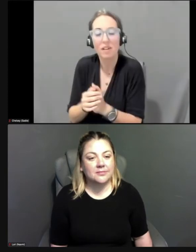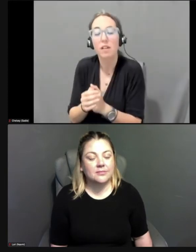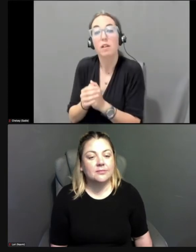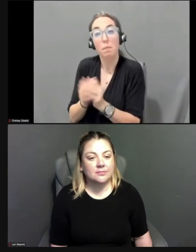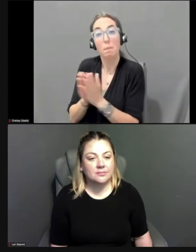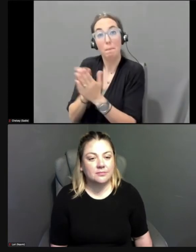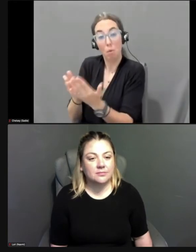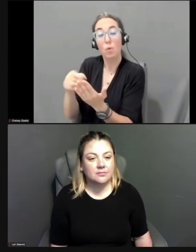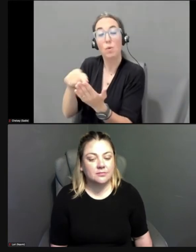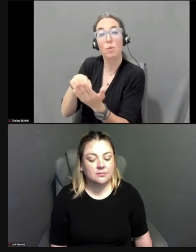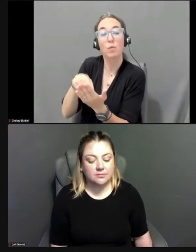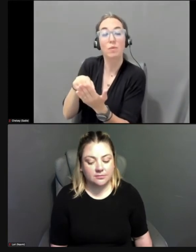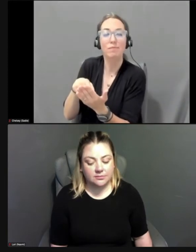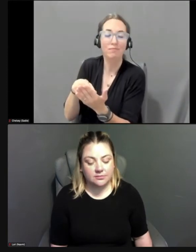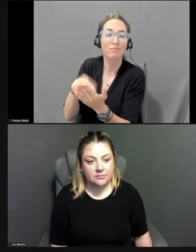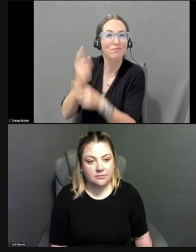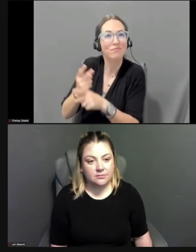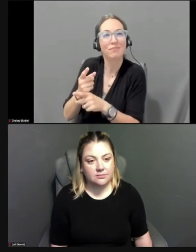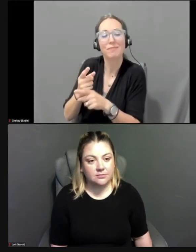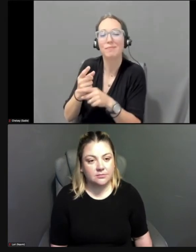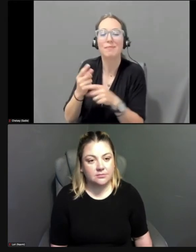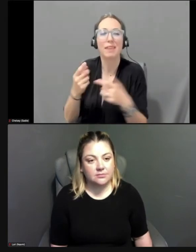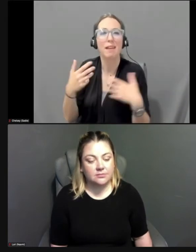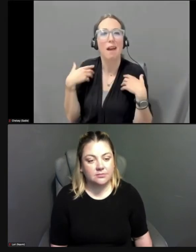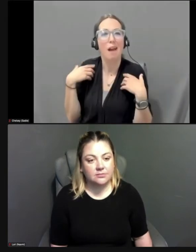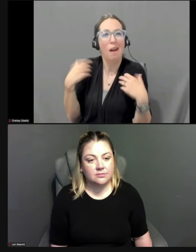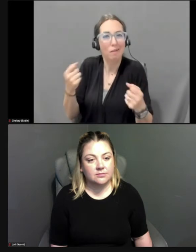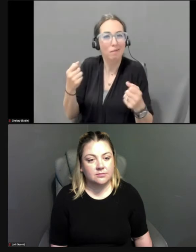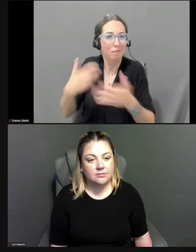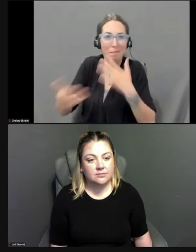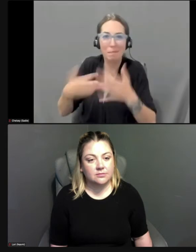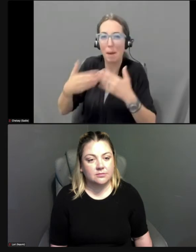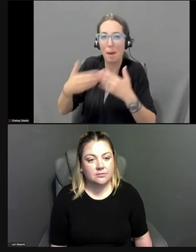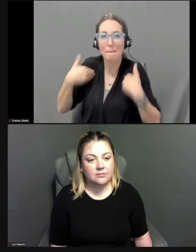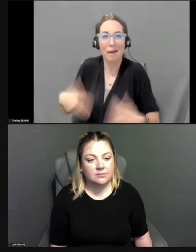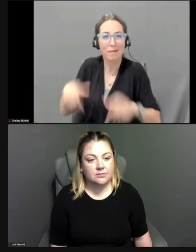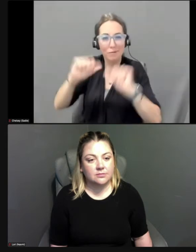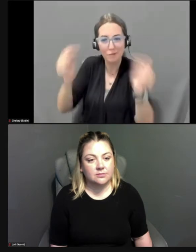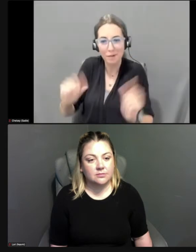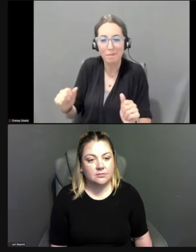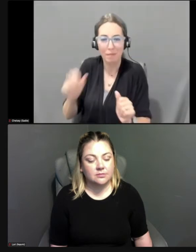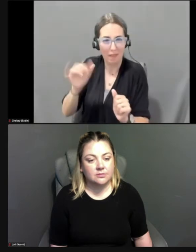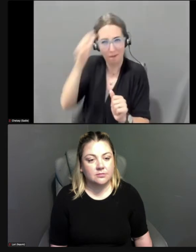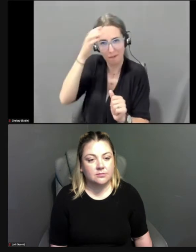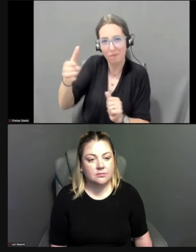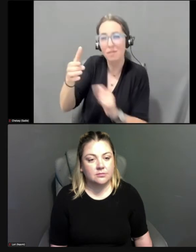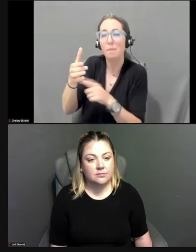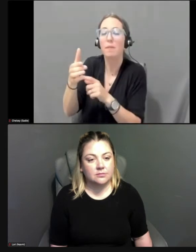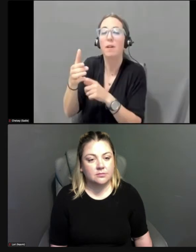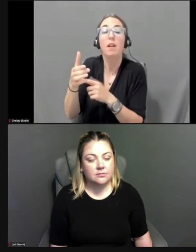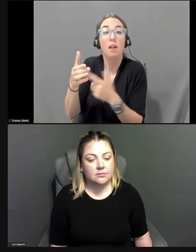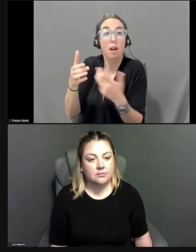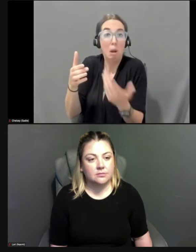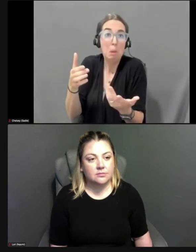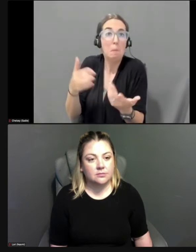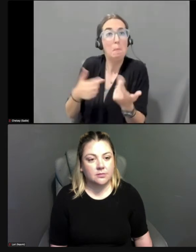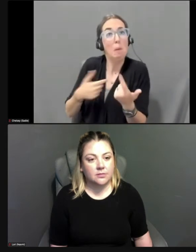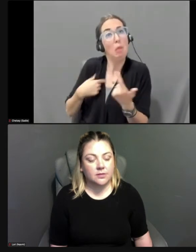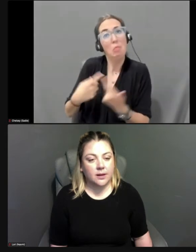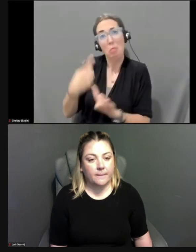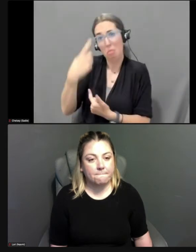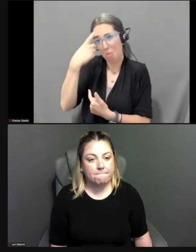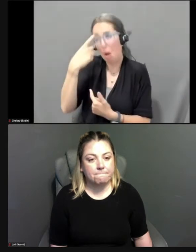health at every size based framework, I didn't really grasp the full complexity of what health at every